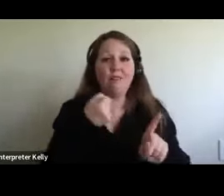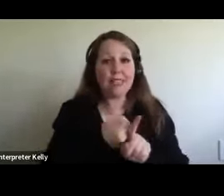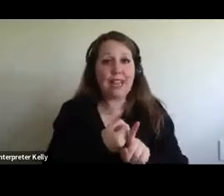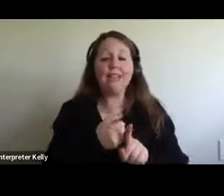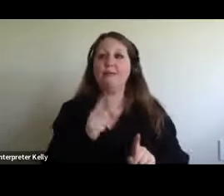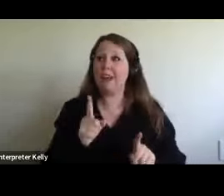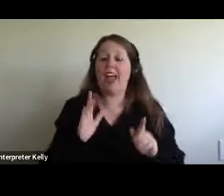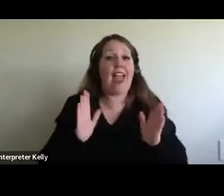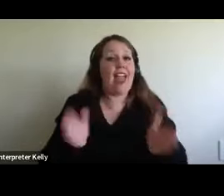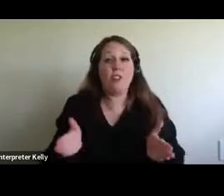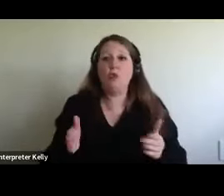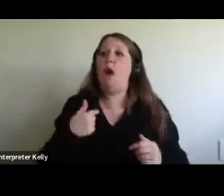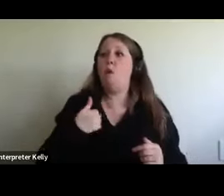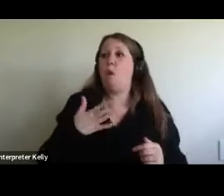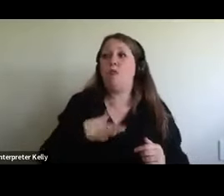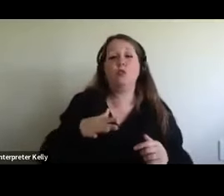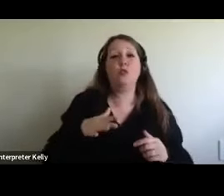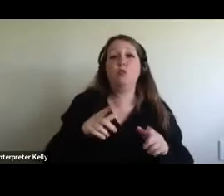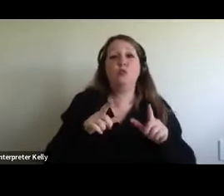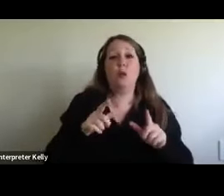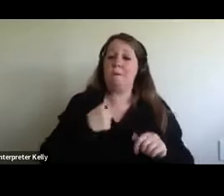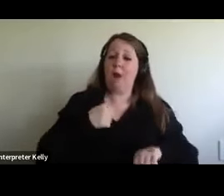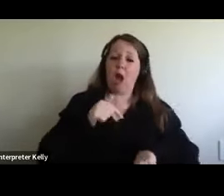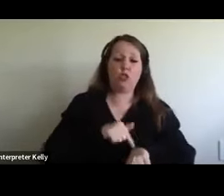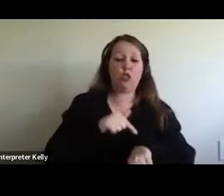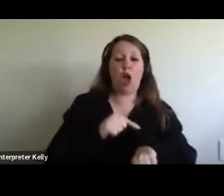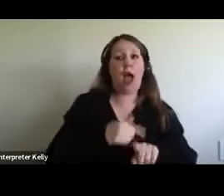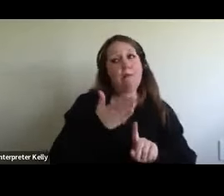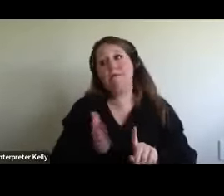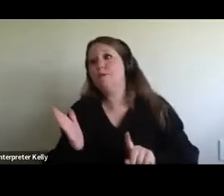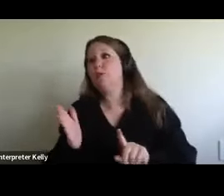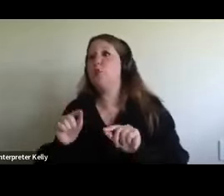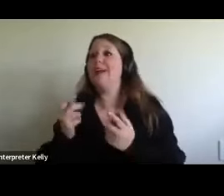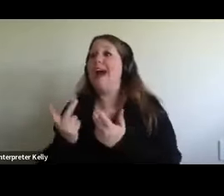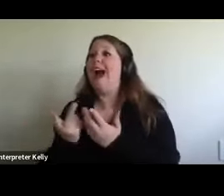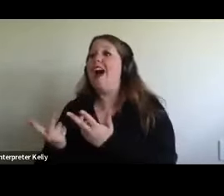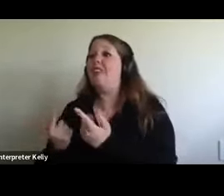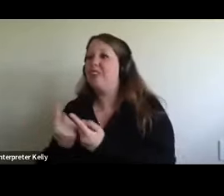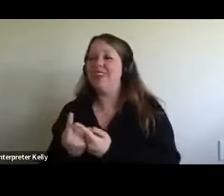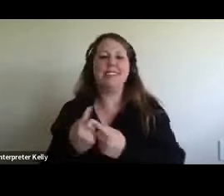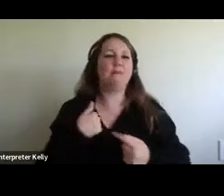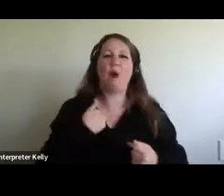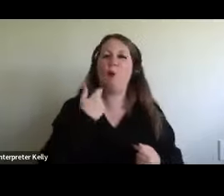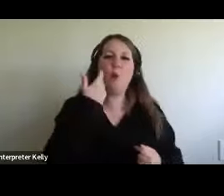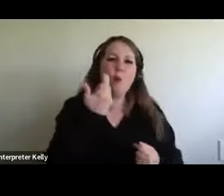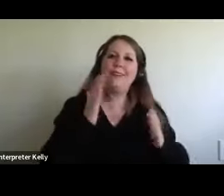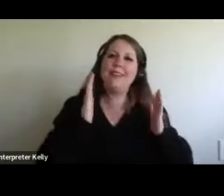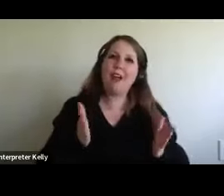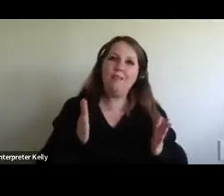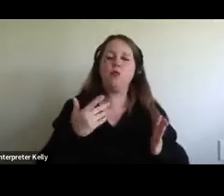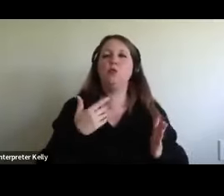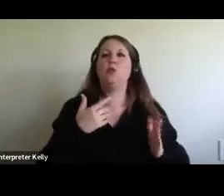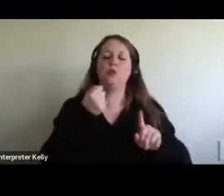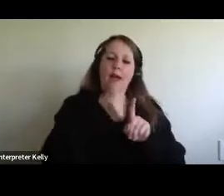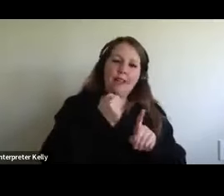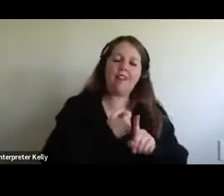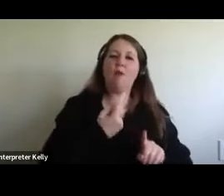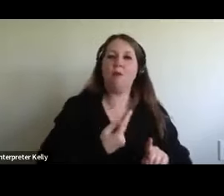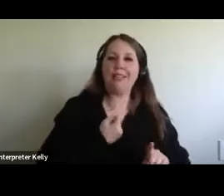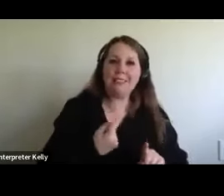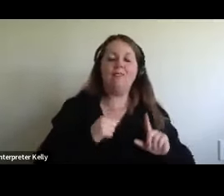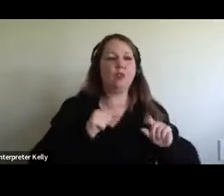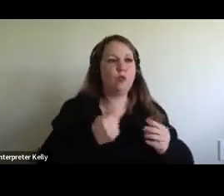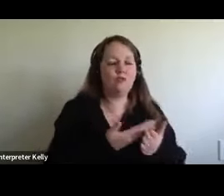time doing other stuff, but you have to always be advocating for yourself and for others. Then after moving to New Zealand,